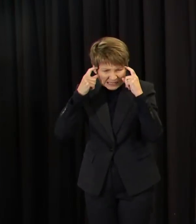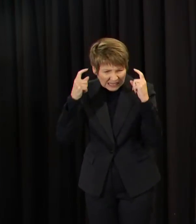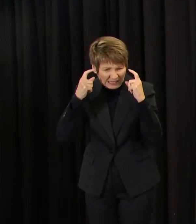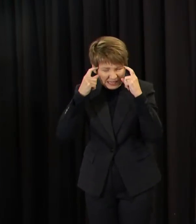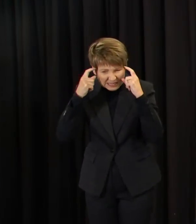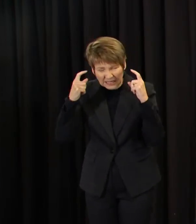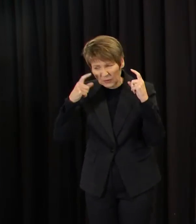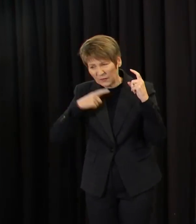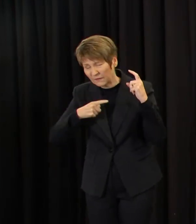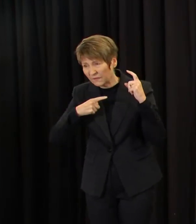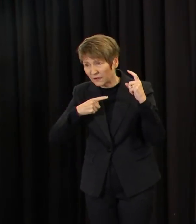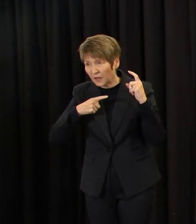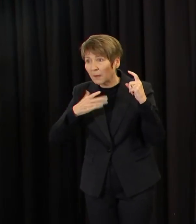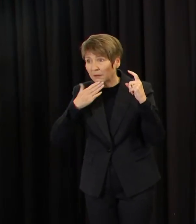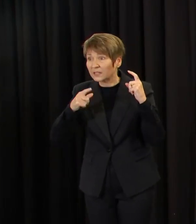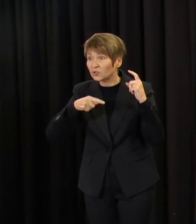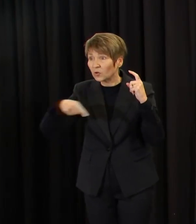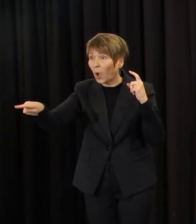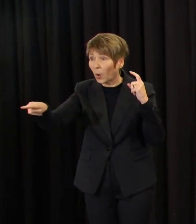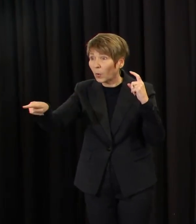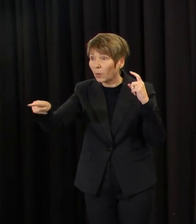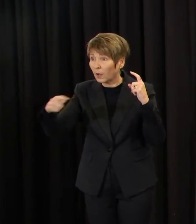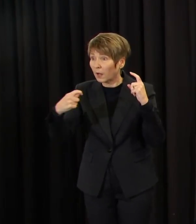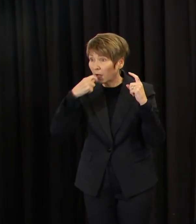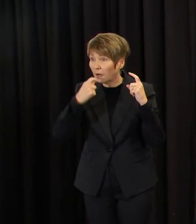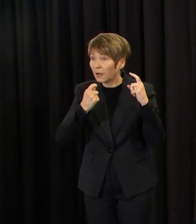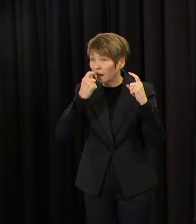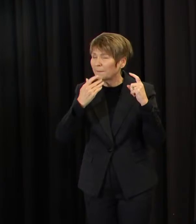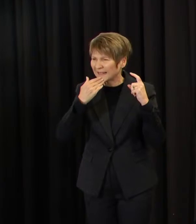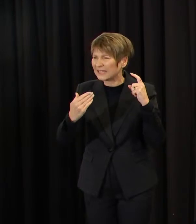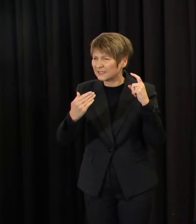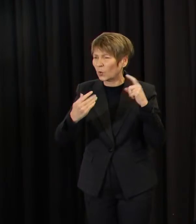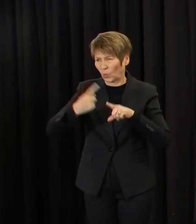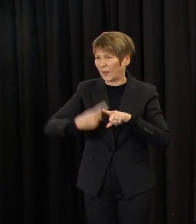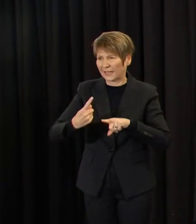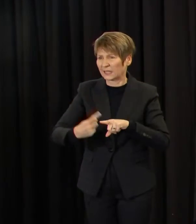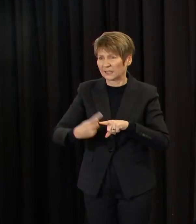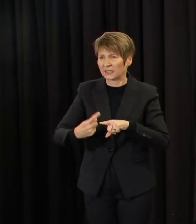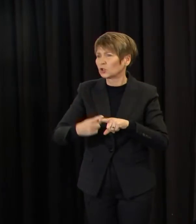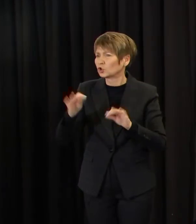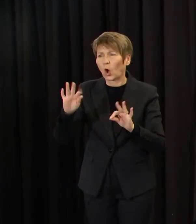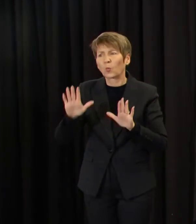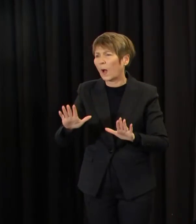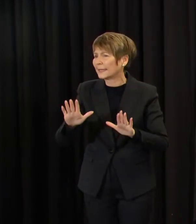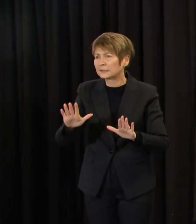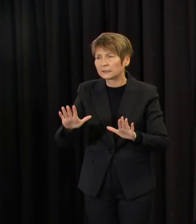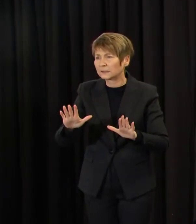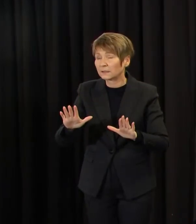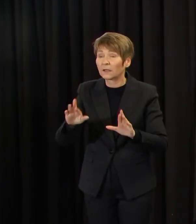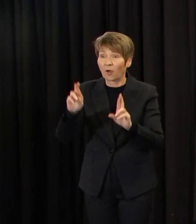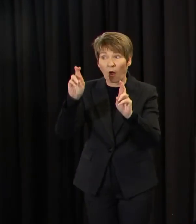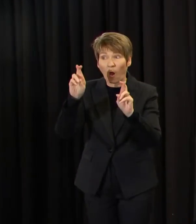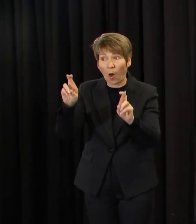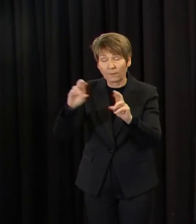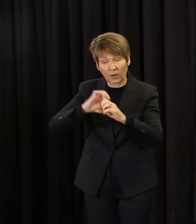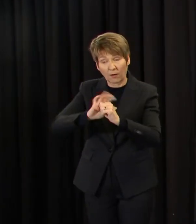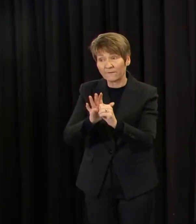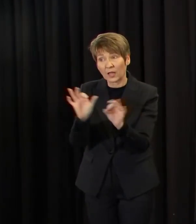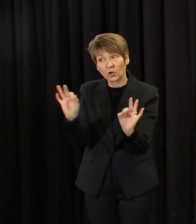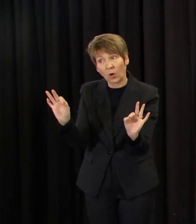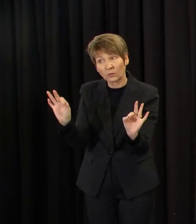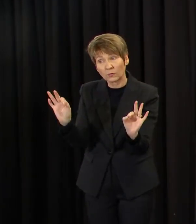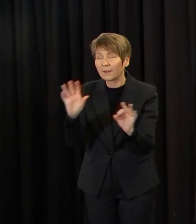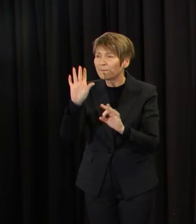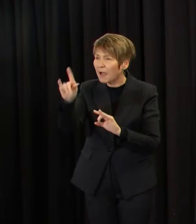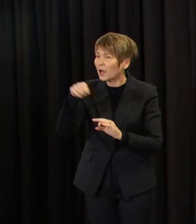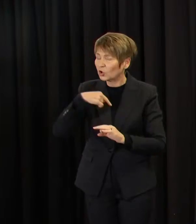you've got to come forward and get tested. We will take care of you and your loved ones. Hopefully you're negative, but even then, you've played your